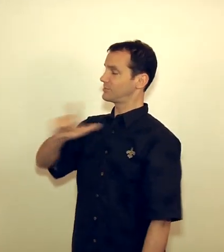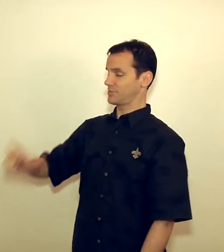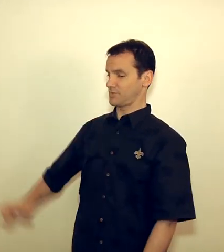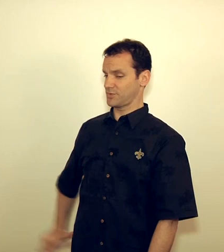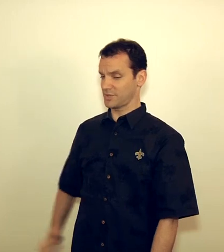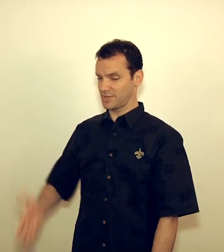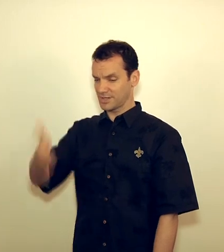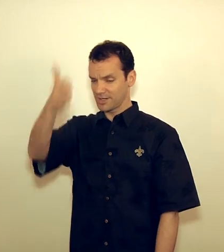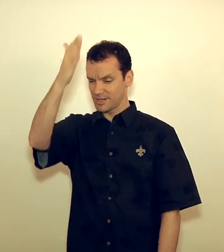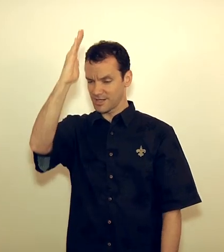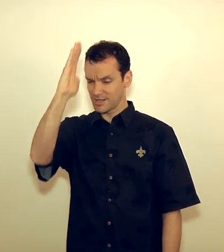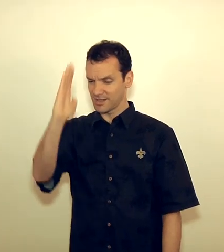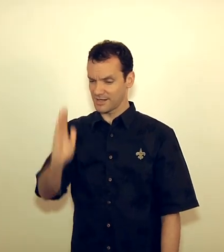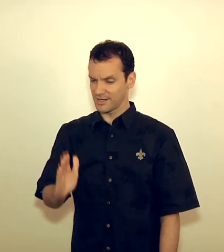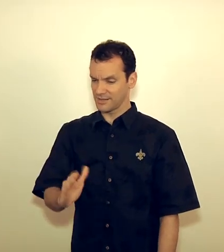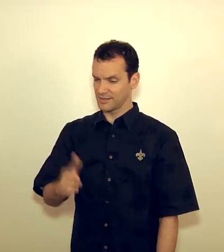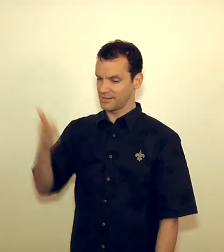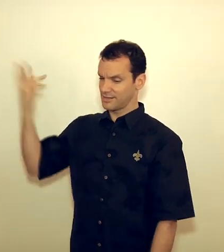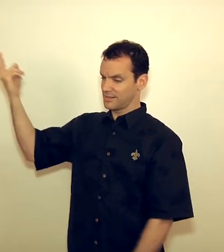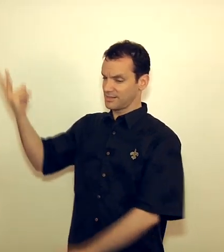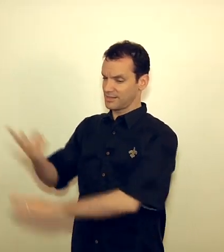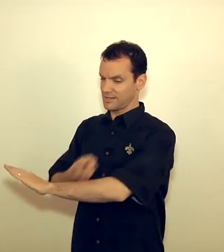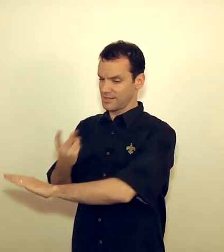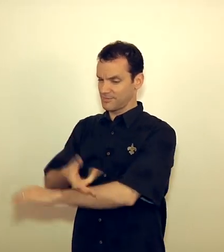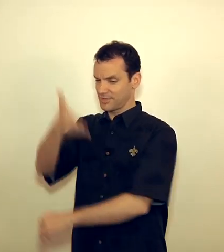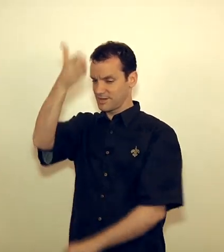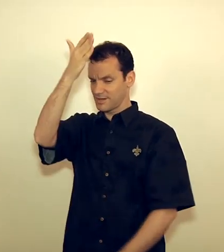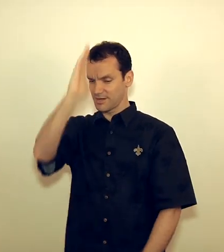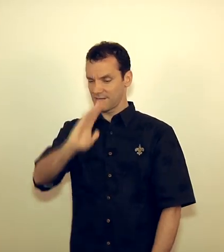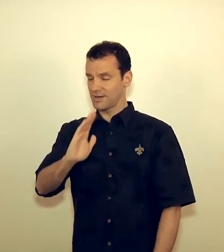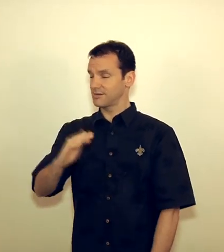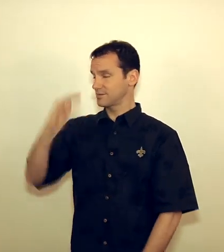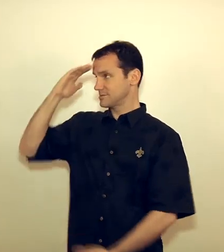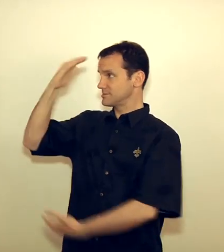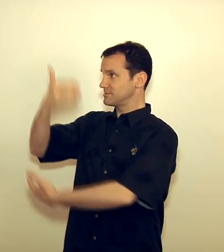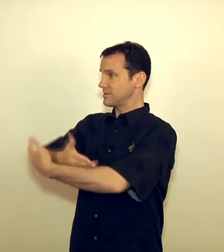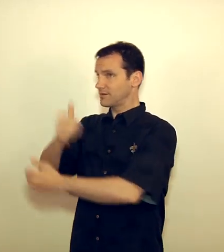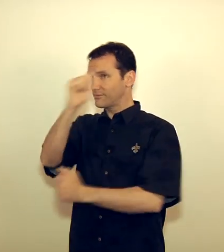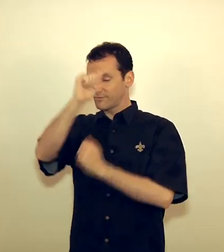Lord God, Lamb of God, Son of the Father.